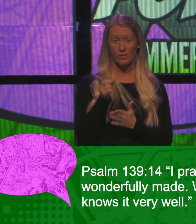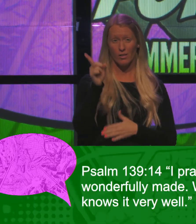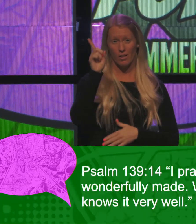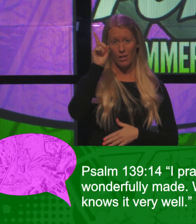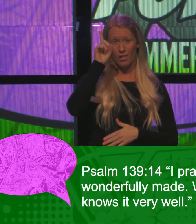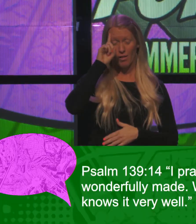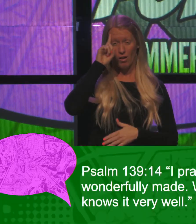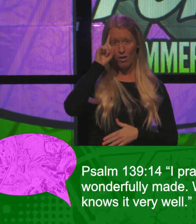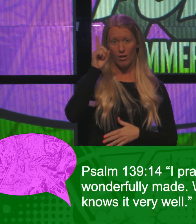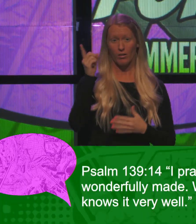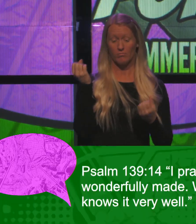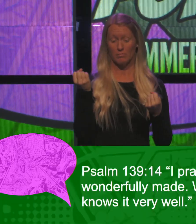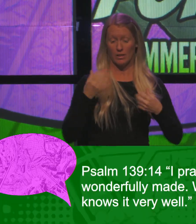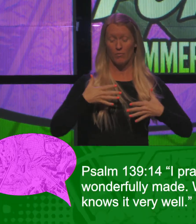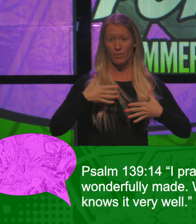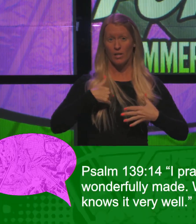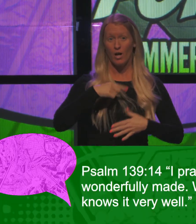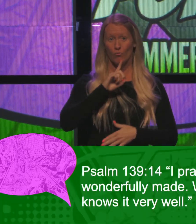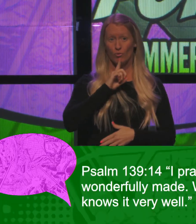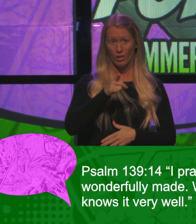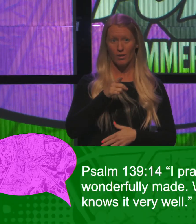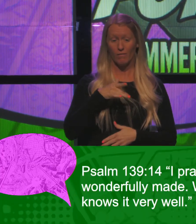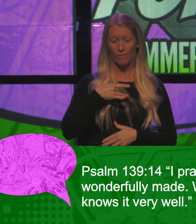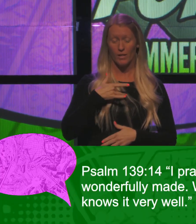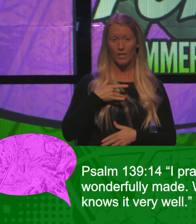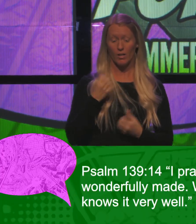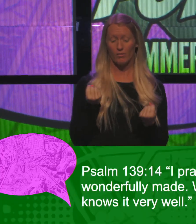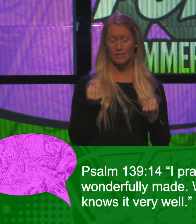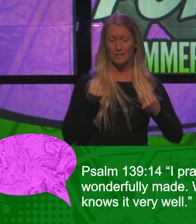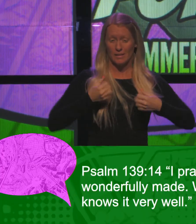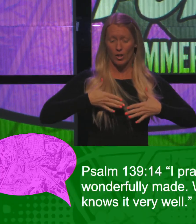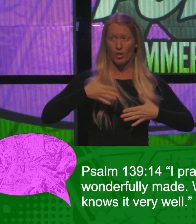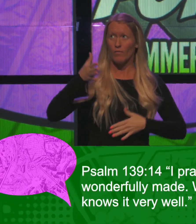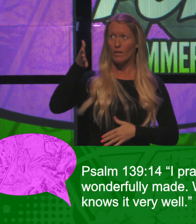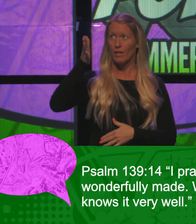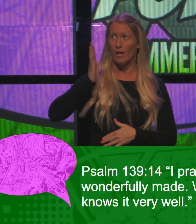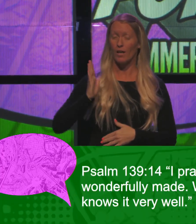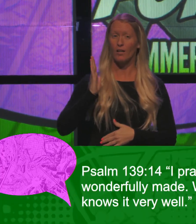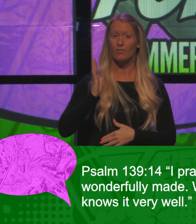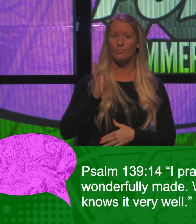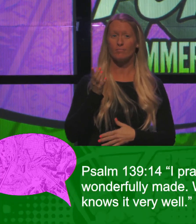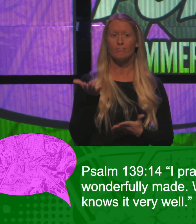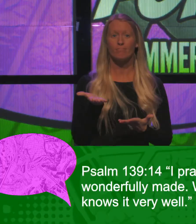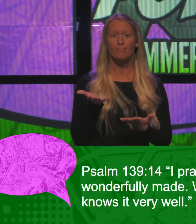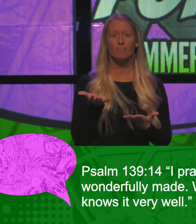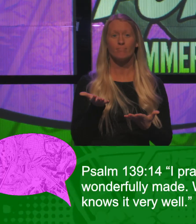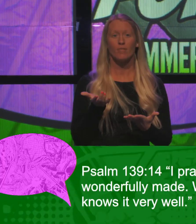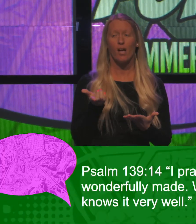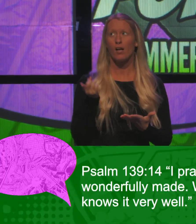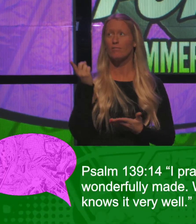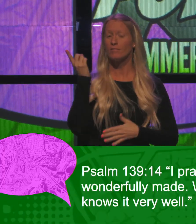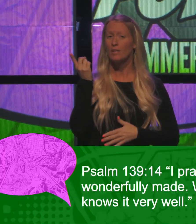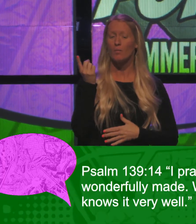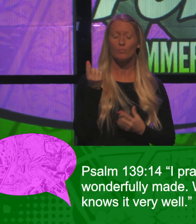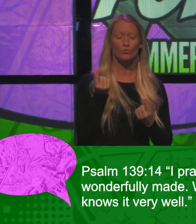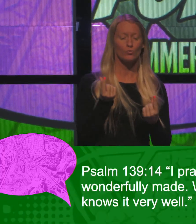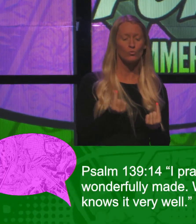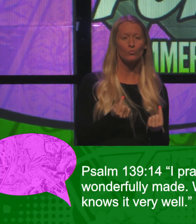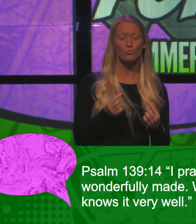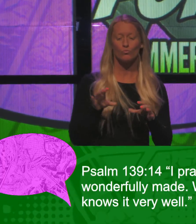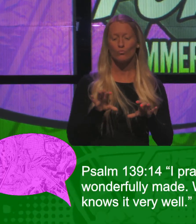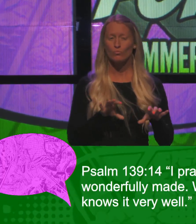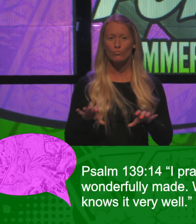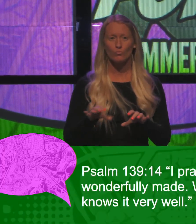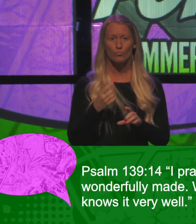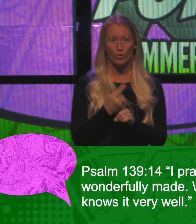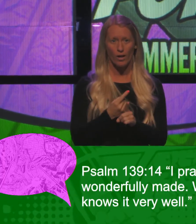of him. I was terrified of him and what maybe they could do, right? And I think that this